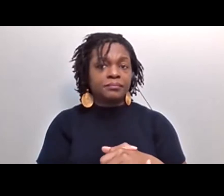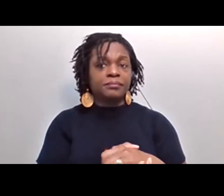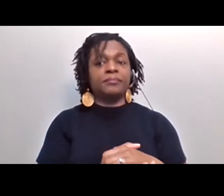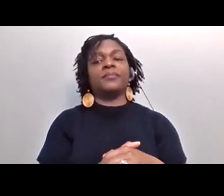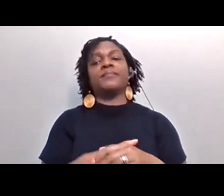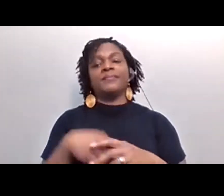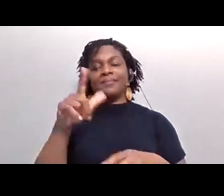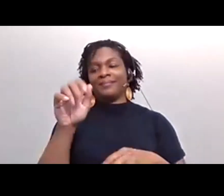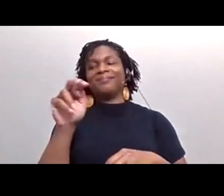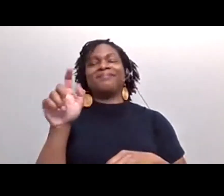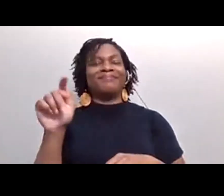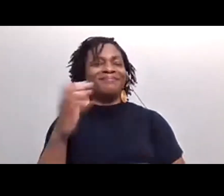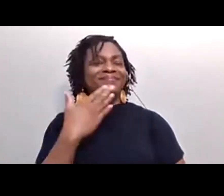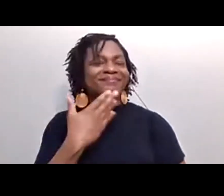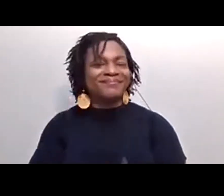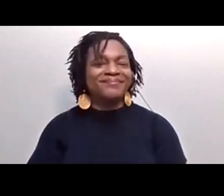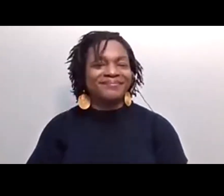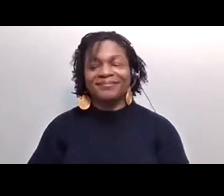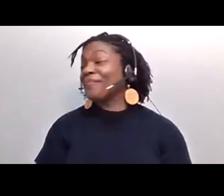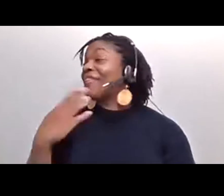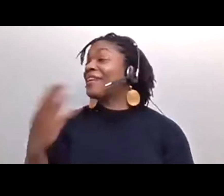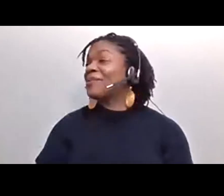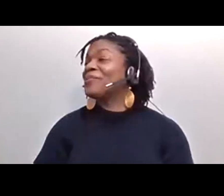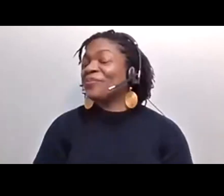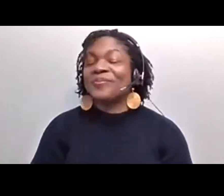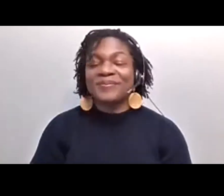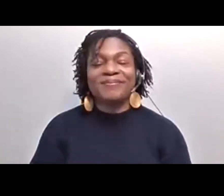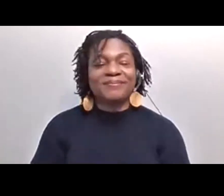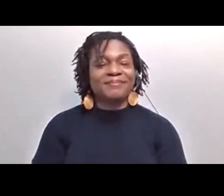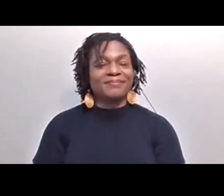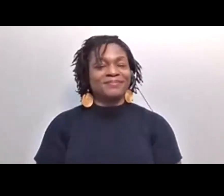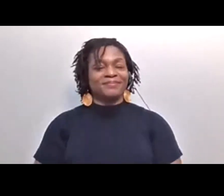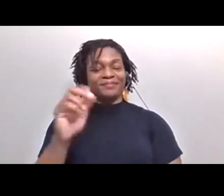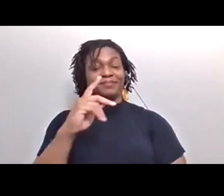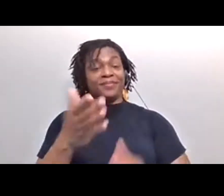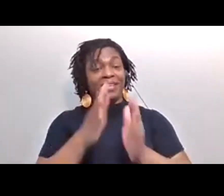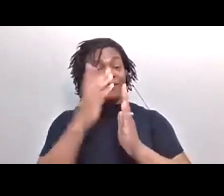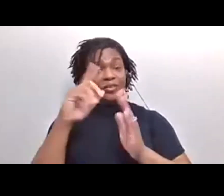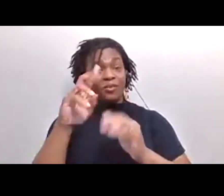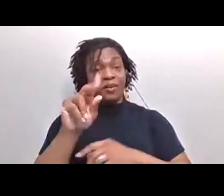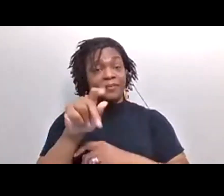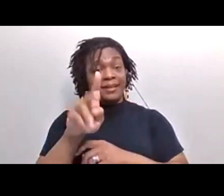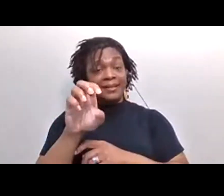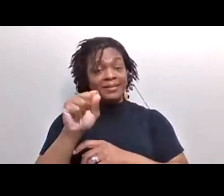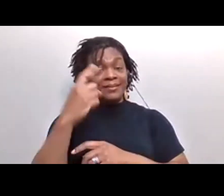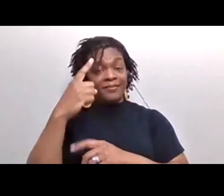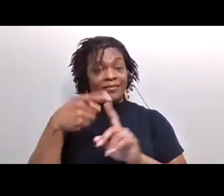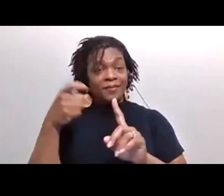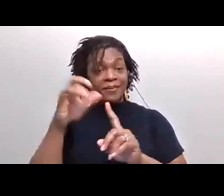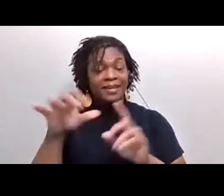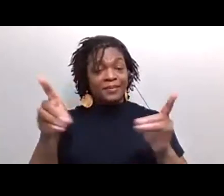Thank you. Thanks. Now we will ask for the updates from Department of Health.